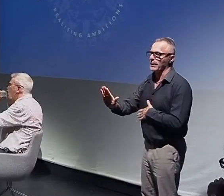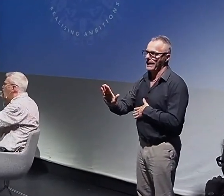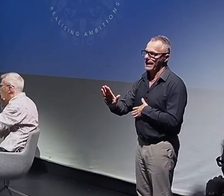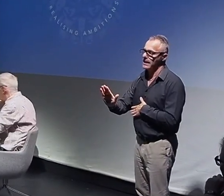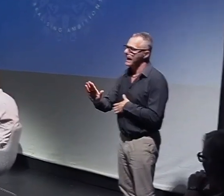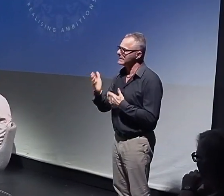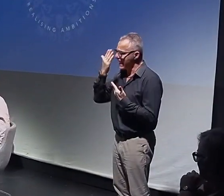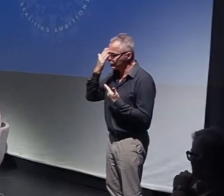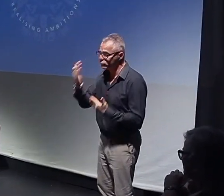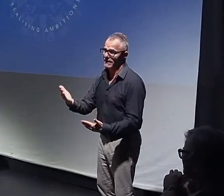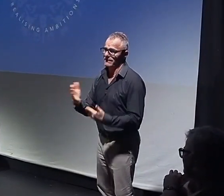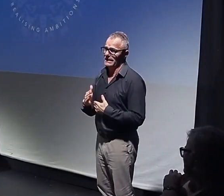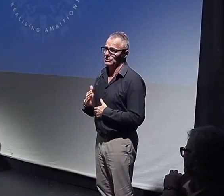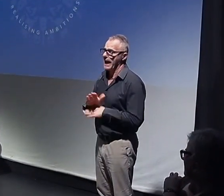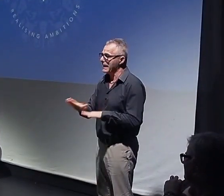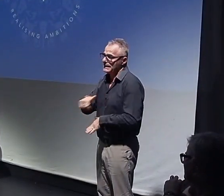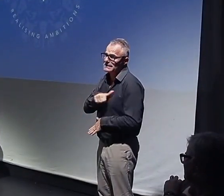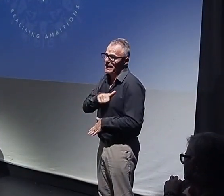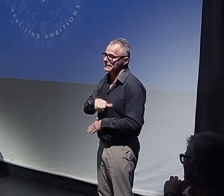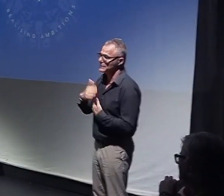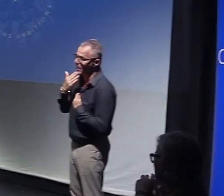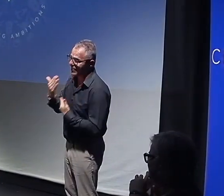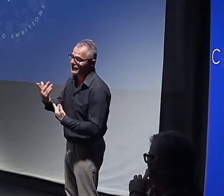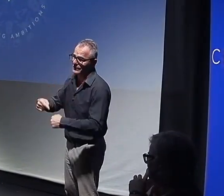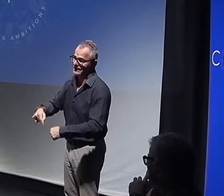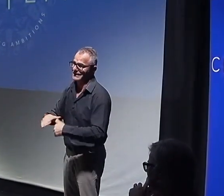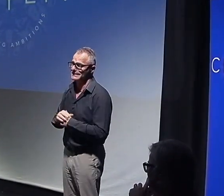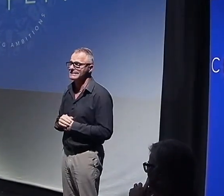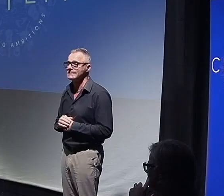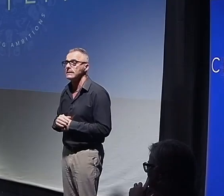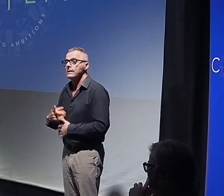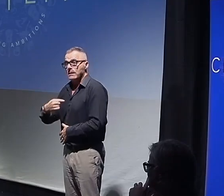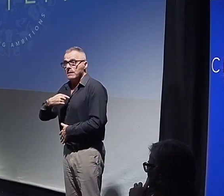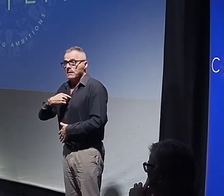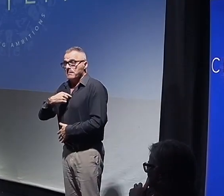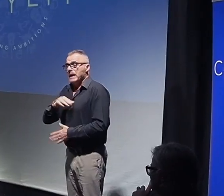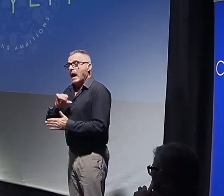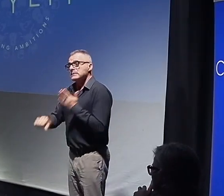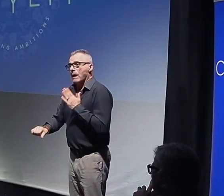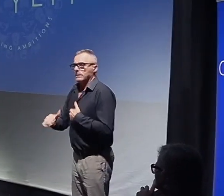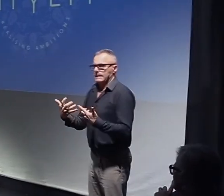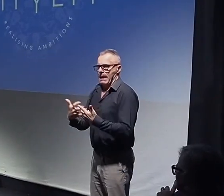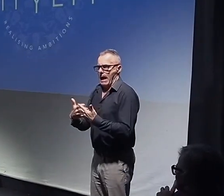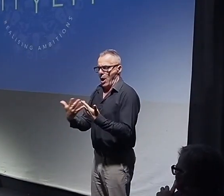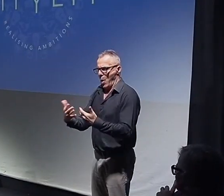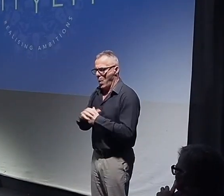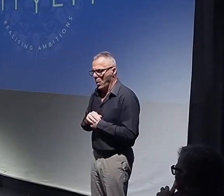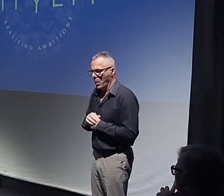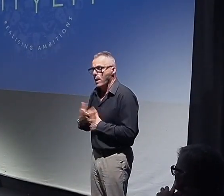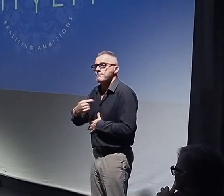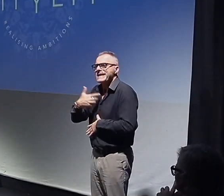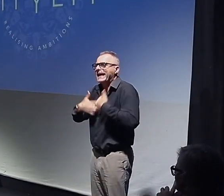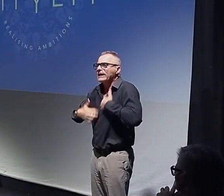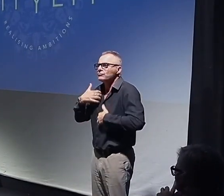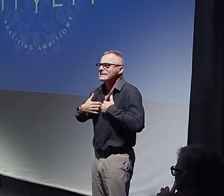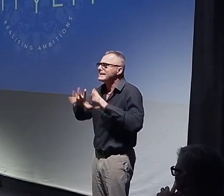such a privilege and very unexpected, so thank you very much for this. I started off, I was